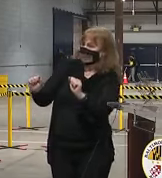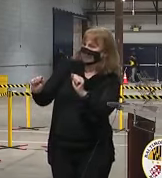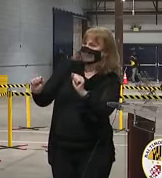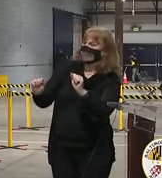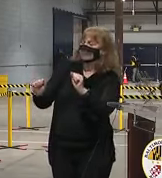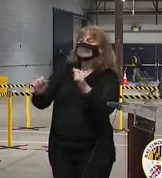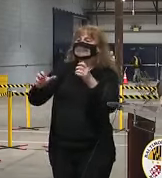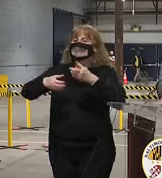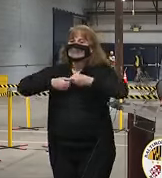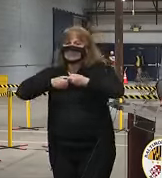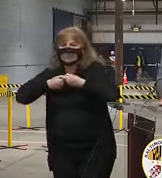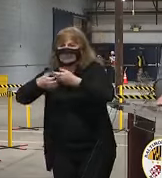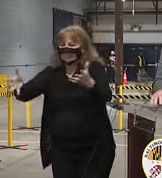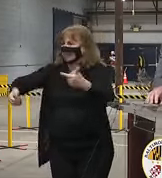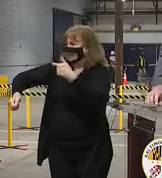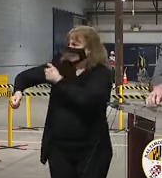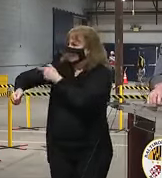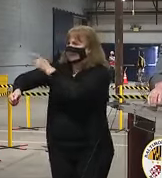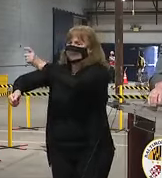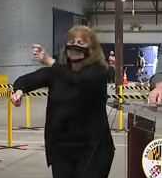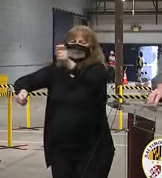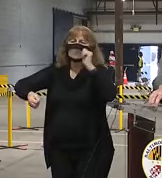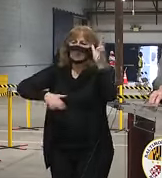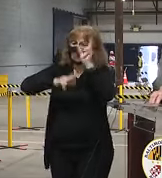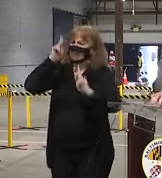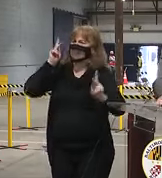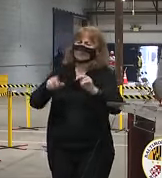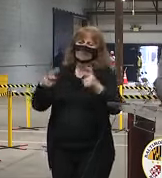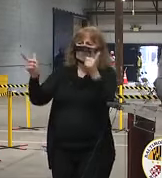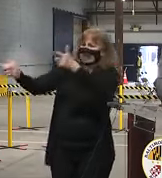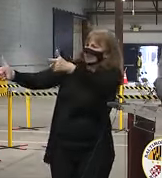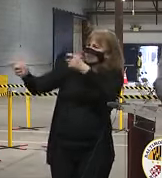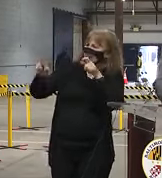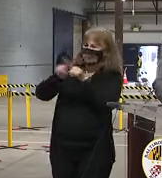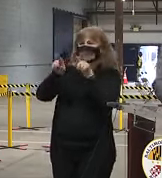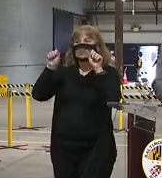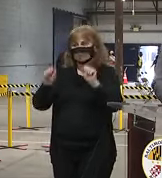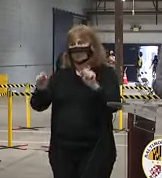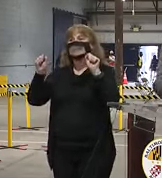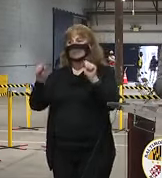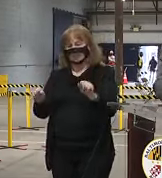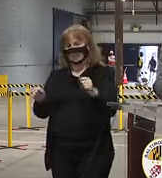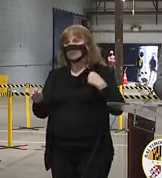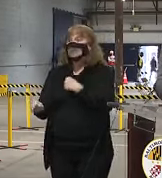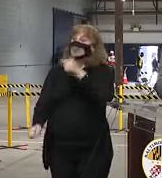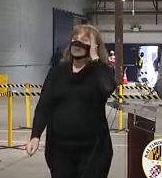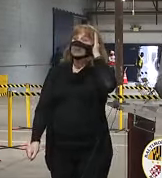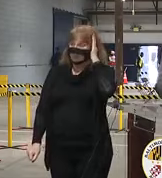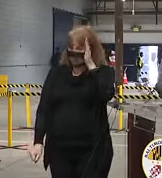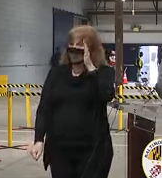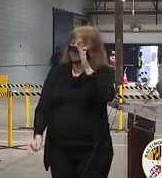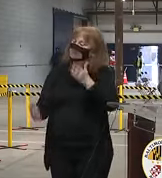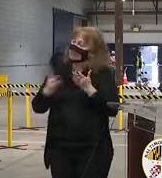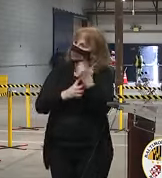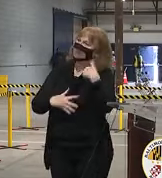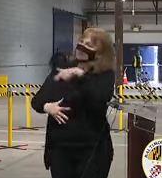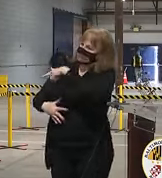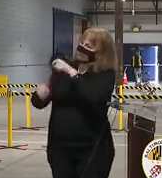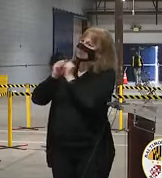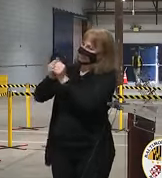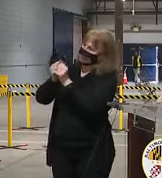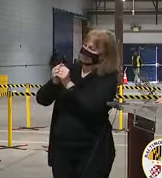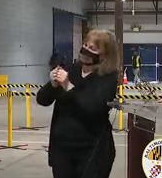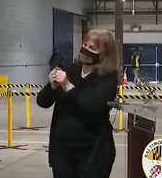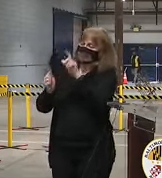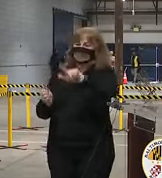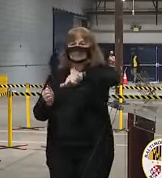get vaccines in the arms of our residents as quickly as possible. We will get through this together. With